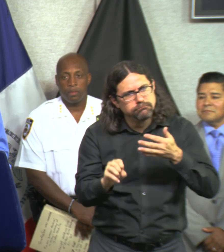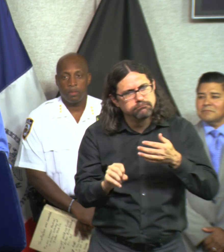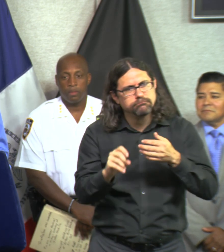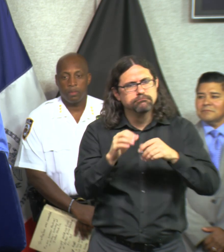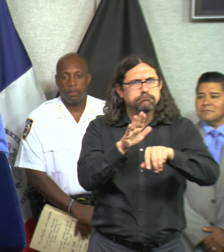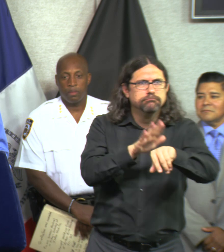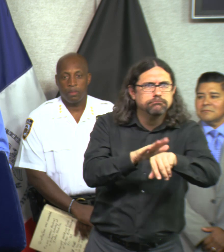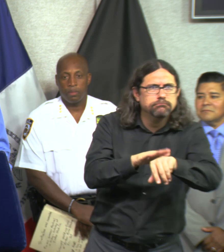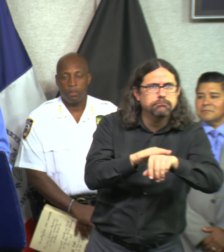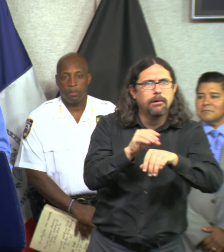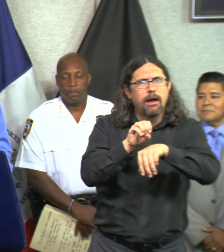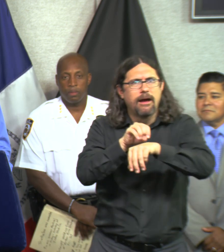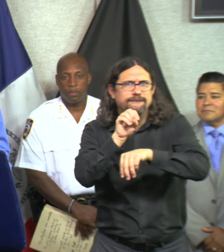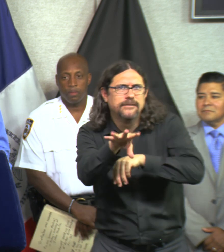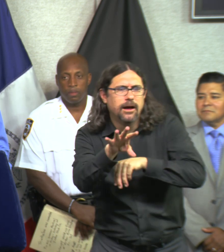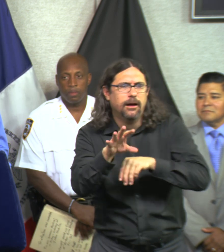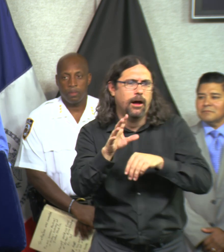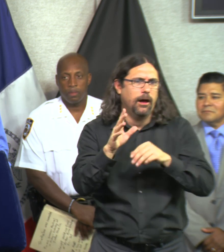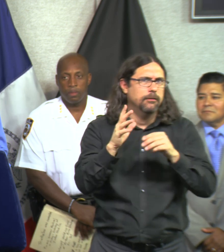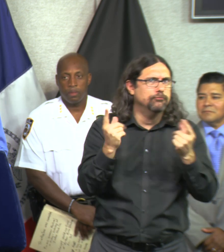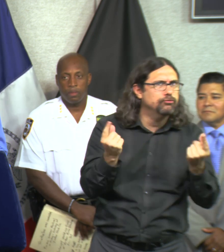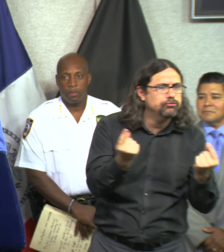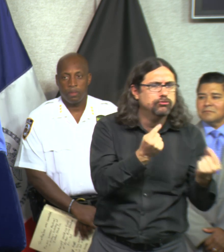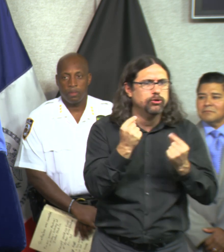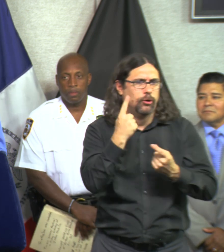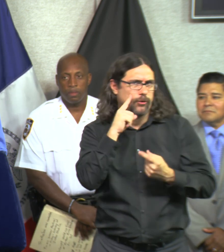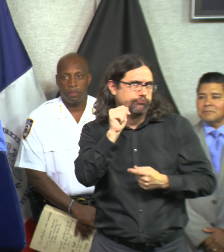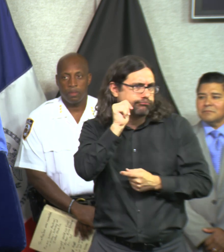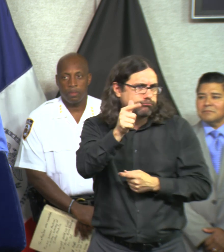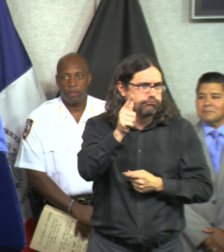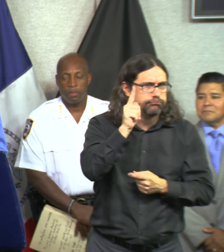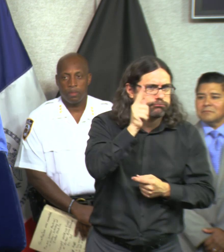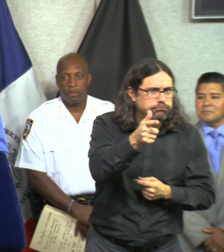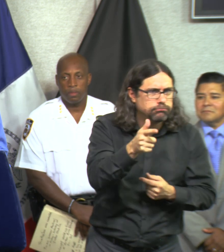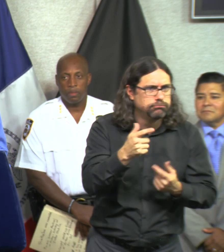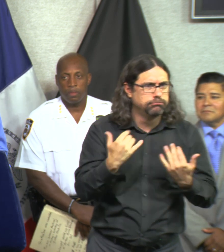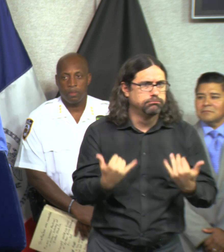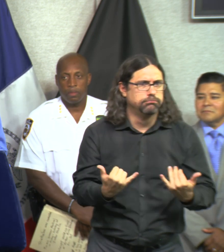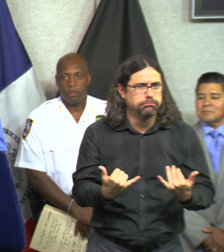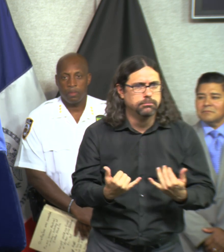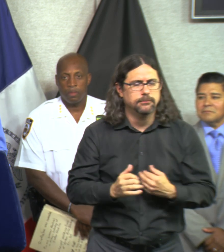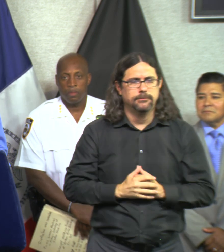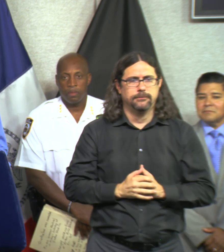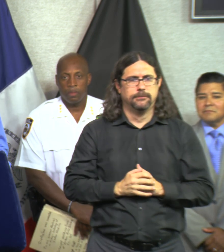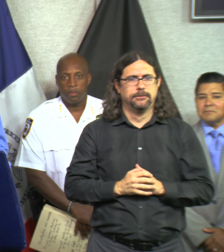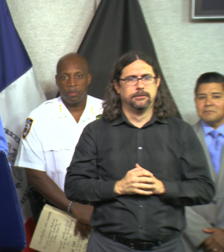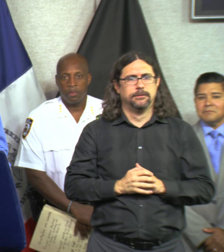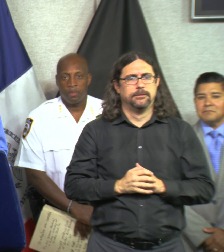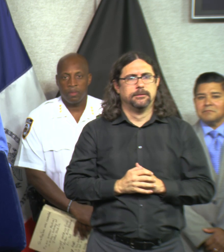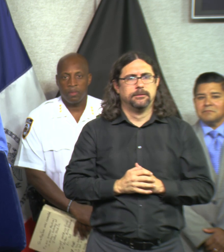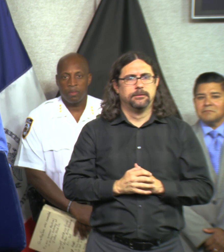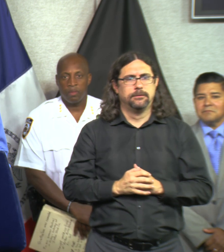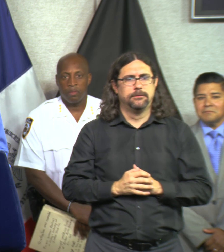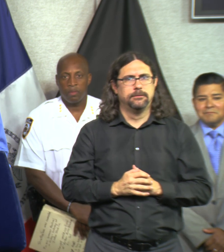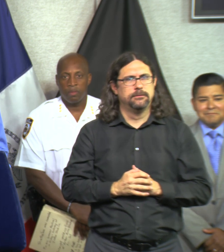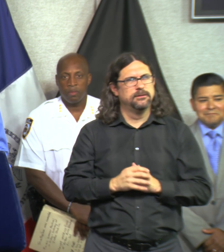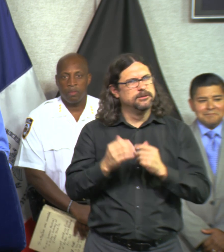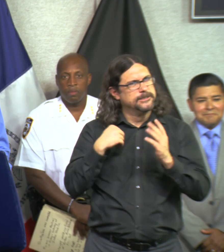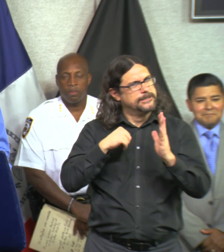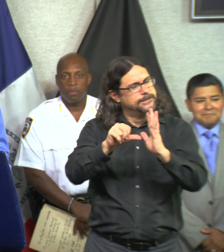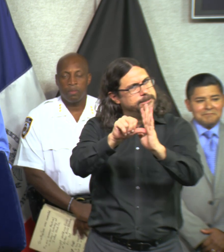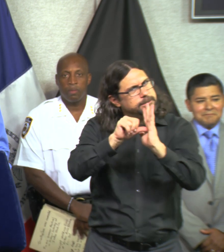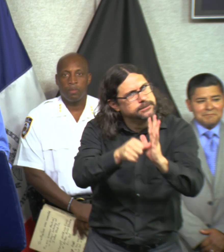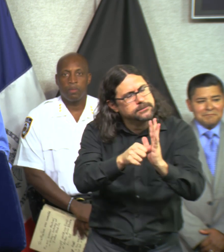the precautions we're taking. But the message I want to keep getting across to all New Yorkers is take this weather seriously. We have not seen temperatures like